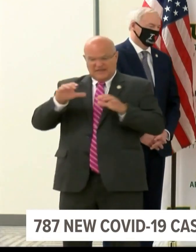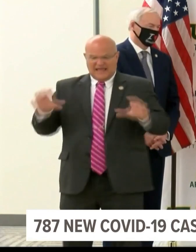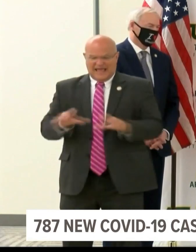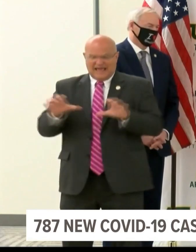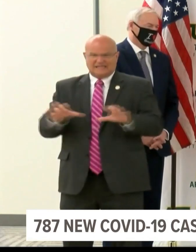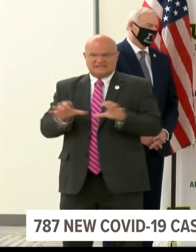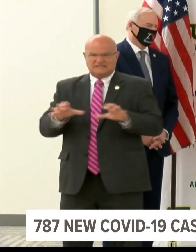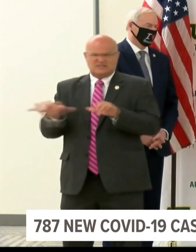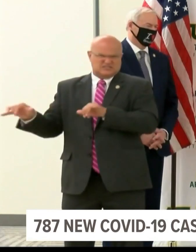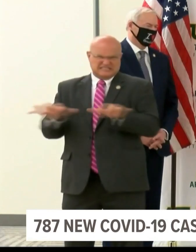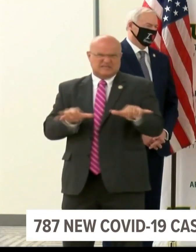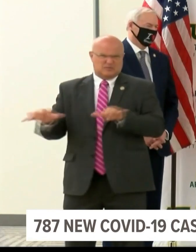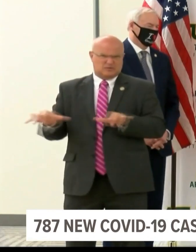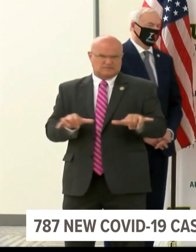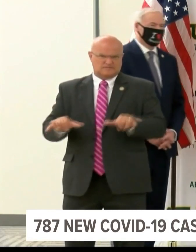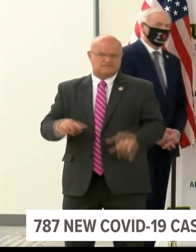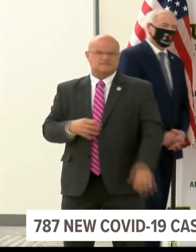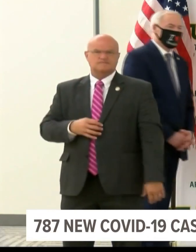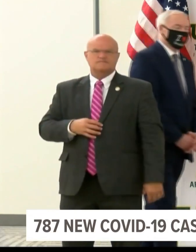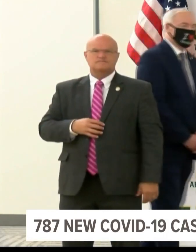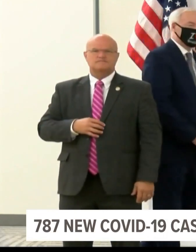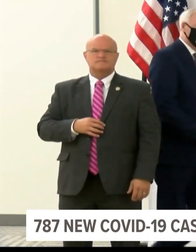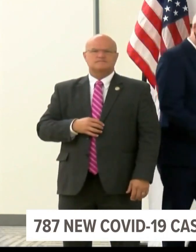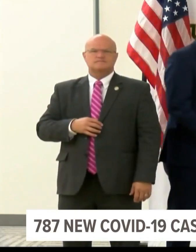are pretty synonymous.